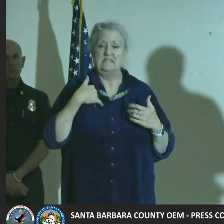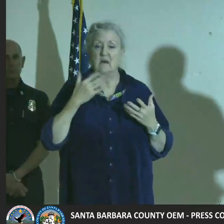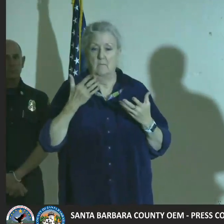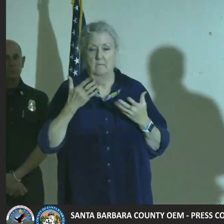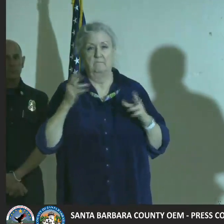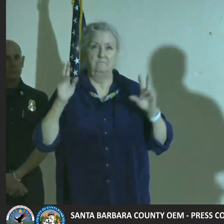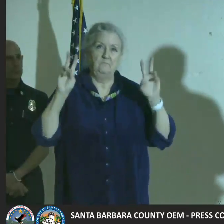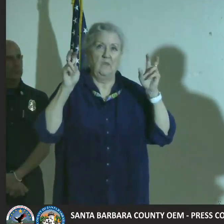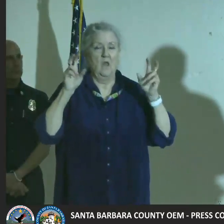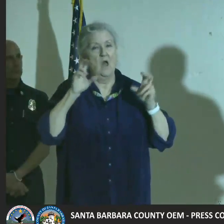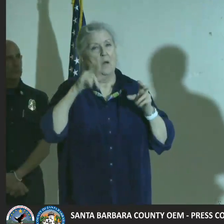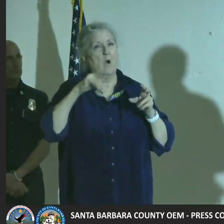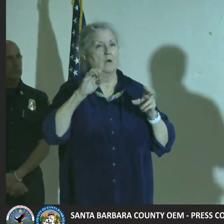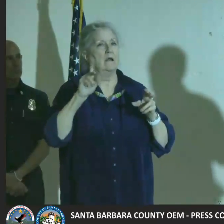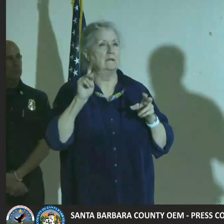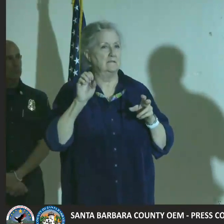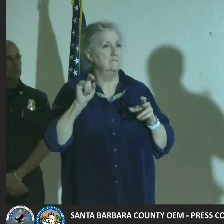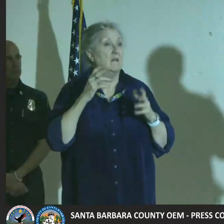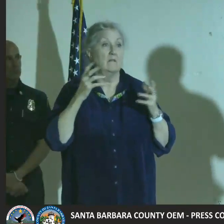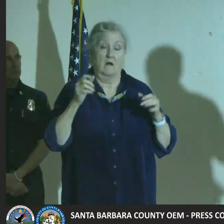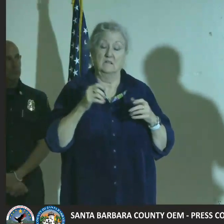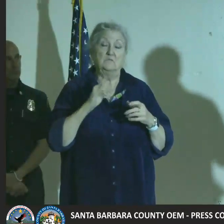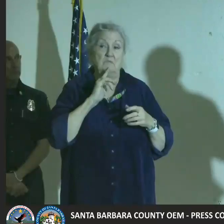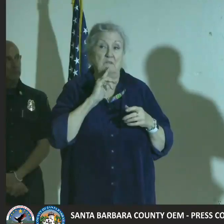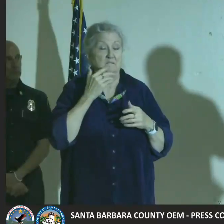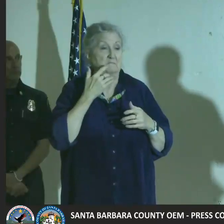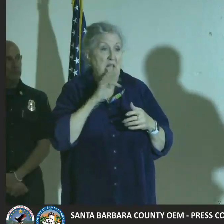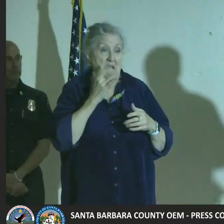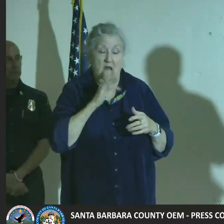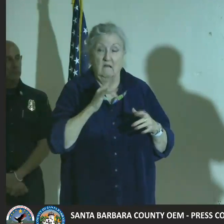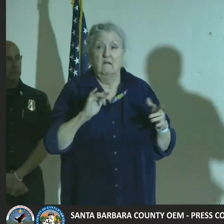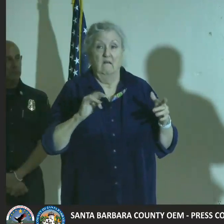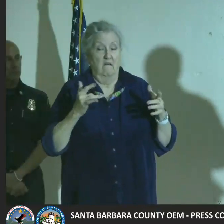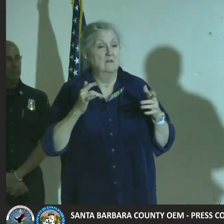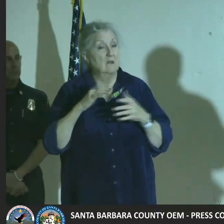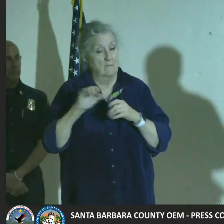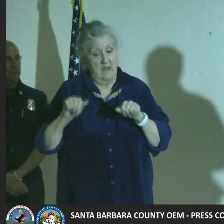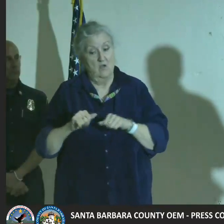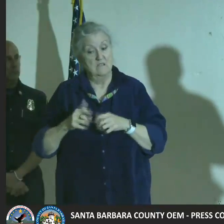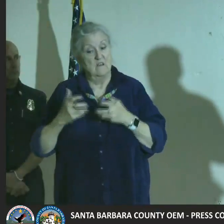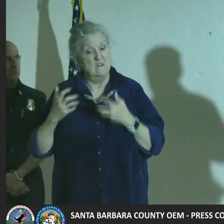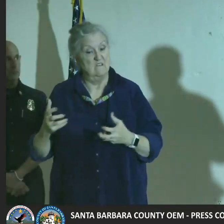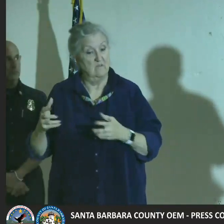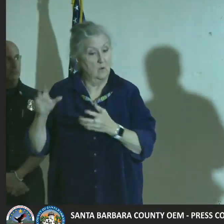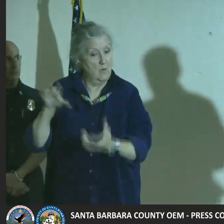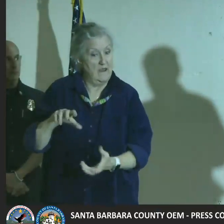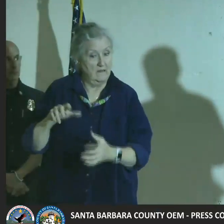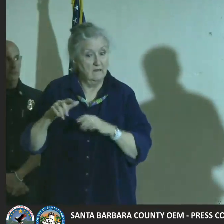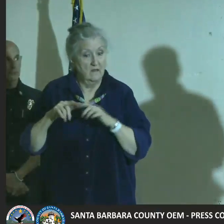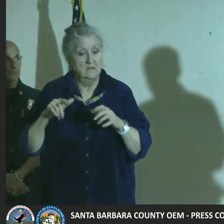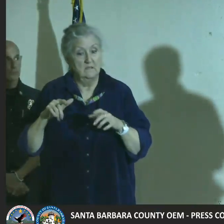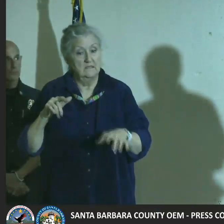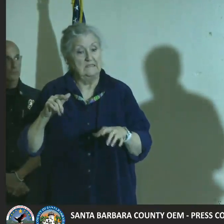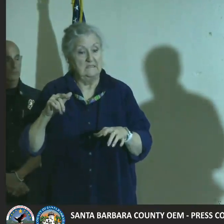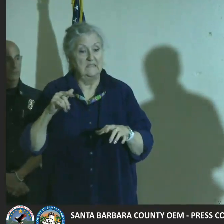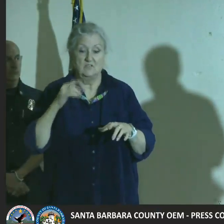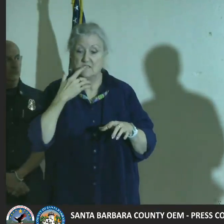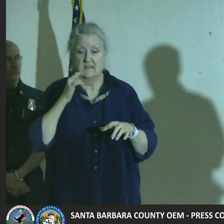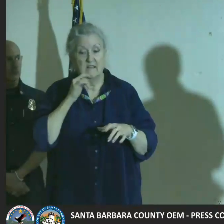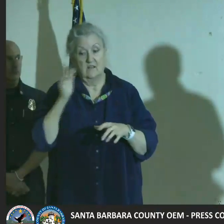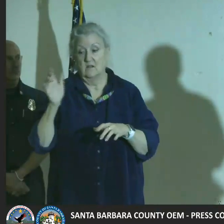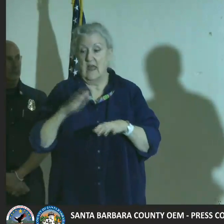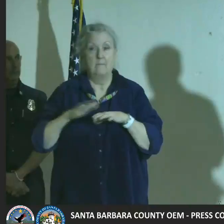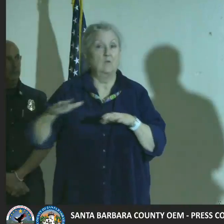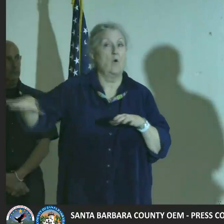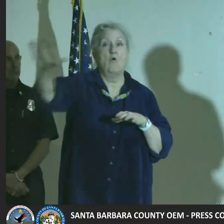and a lot of this is just a matter of luck. Where we get some of these areas of heavy rain, a lot of times it's just lucky that it doesn't